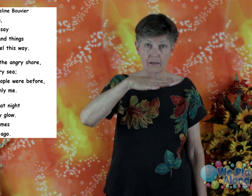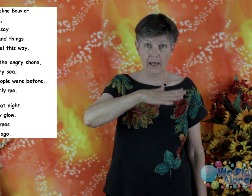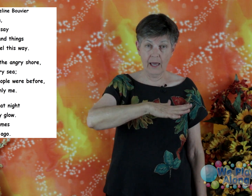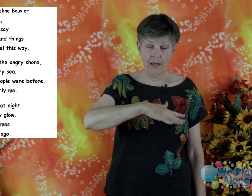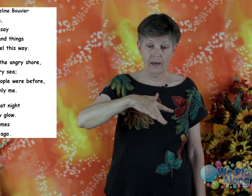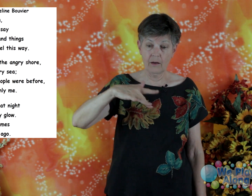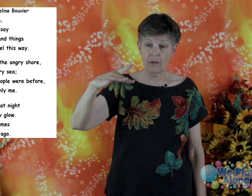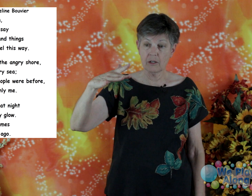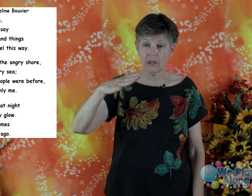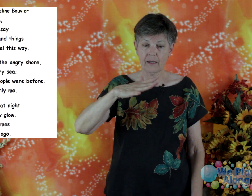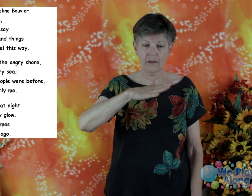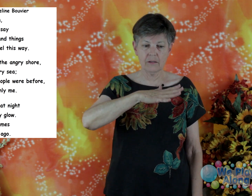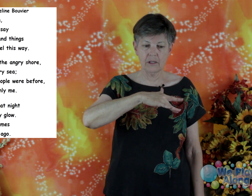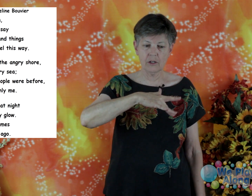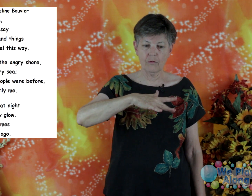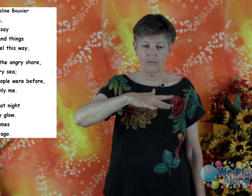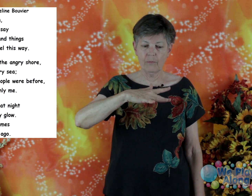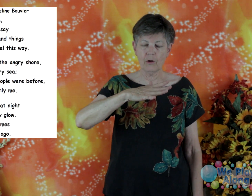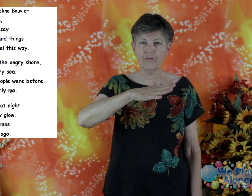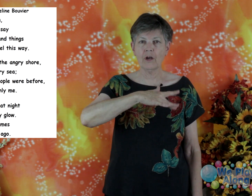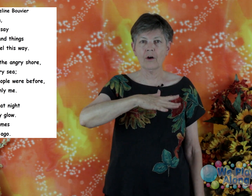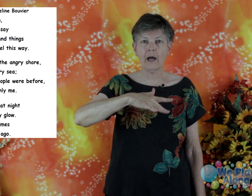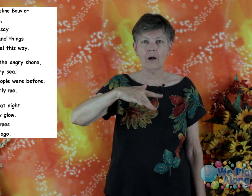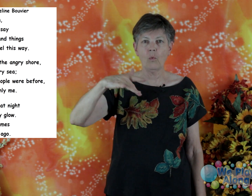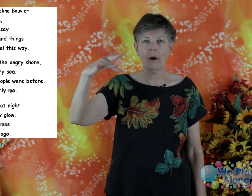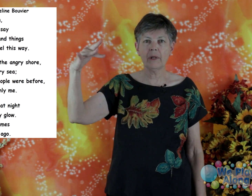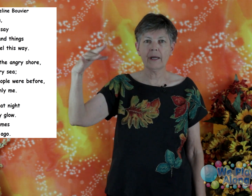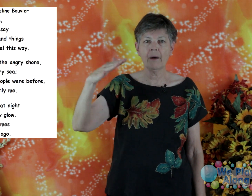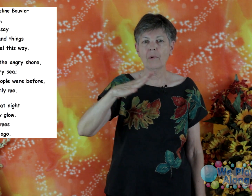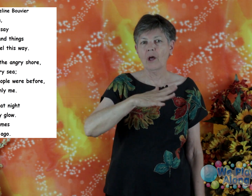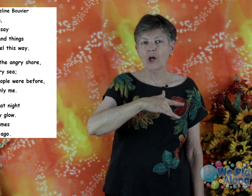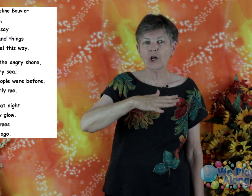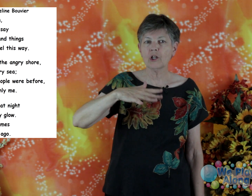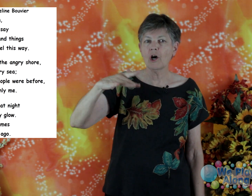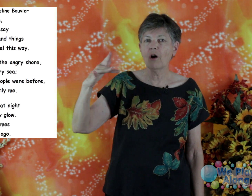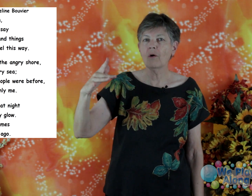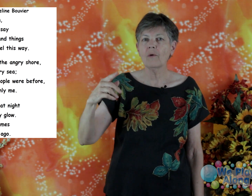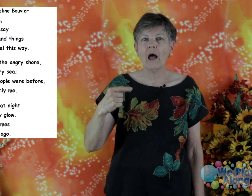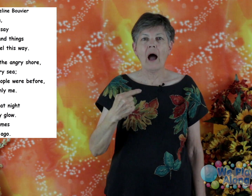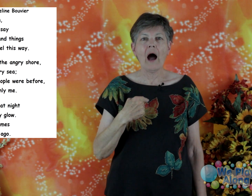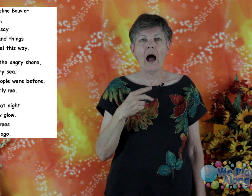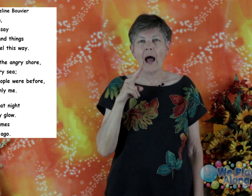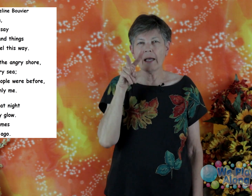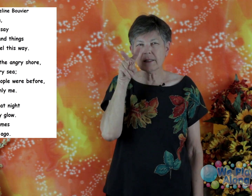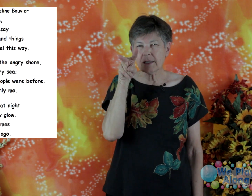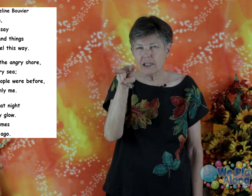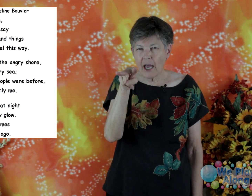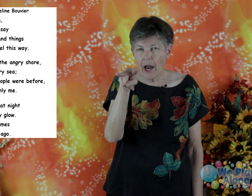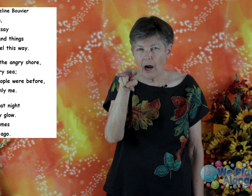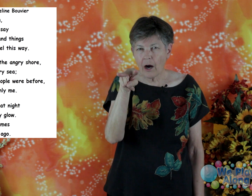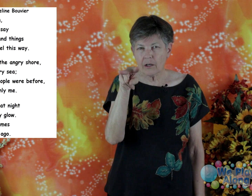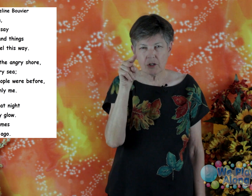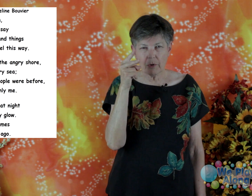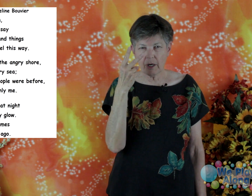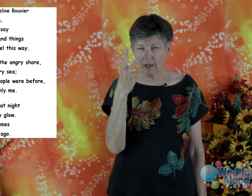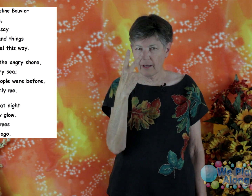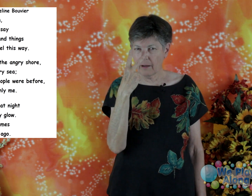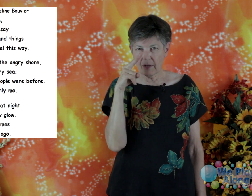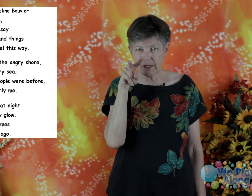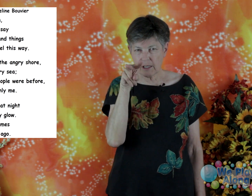hand and these little middle finger, kind of wobble it up. Glow. I stare. So we're going to, again, this is